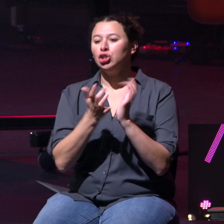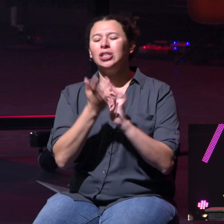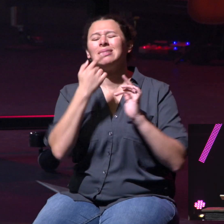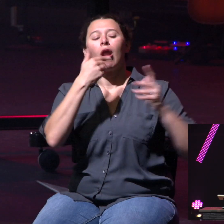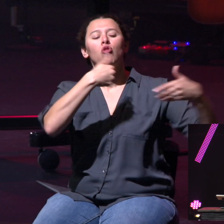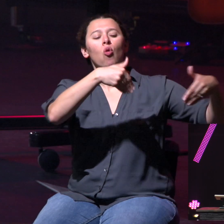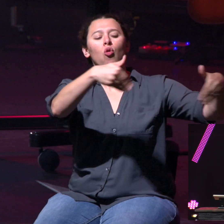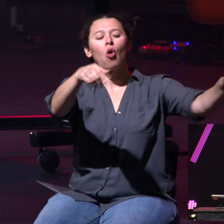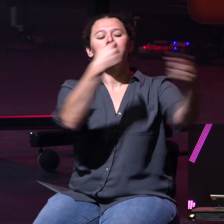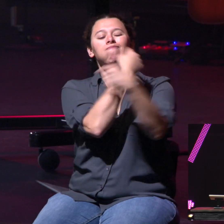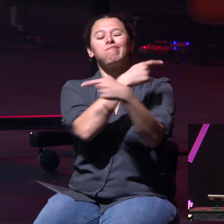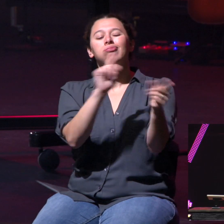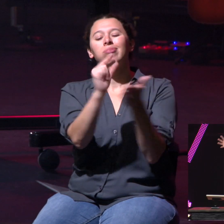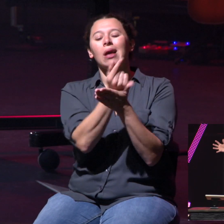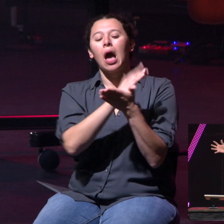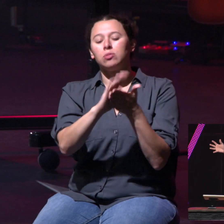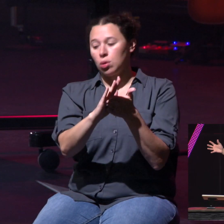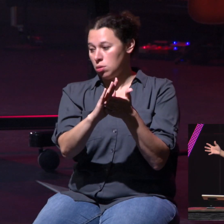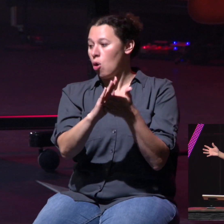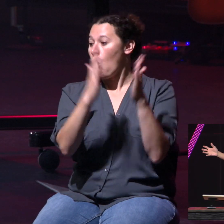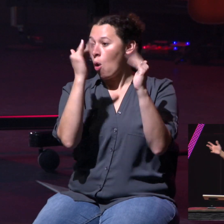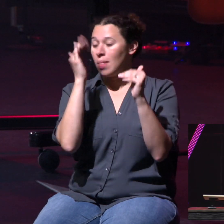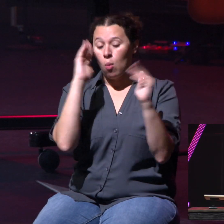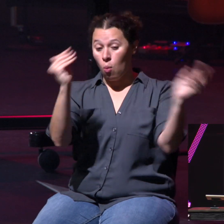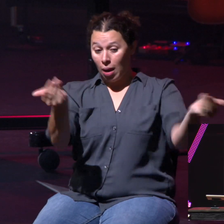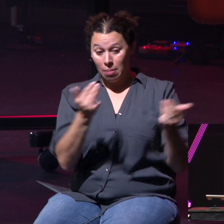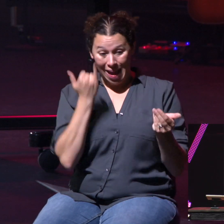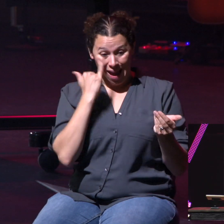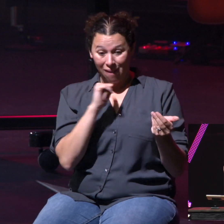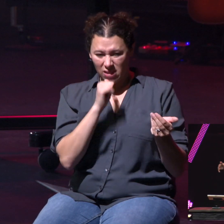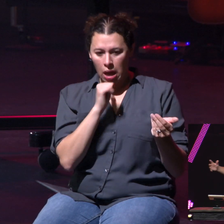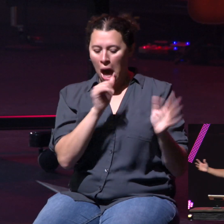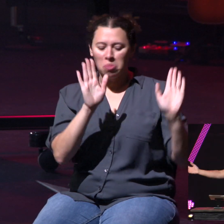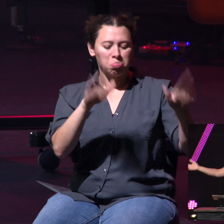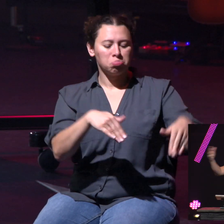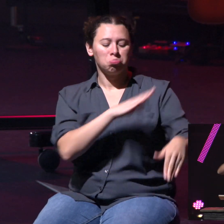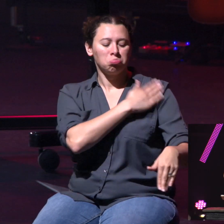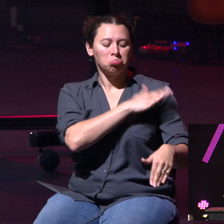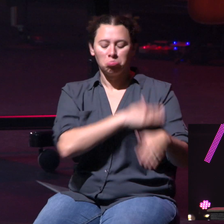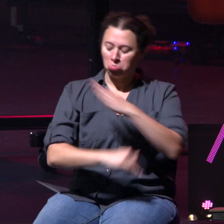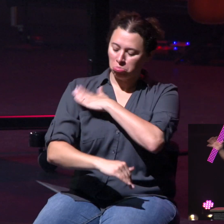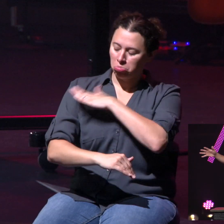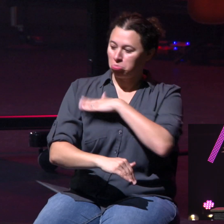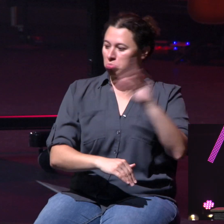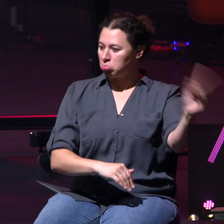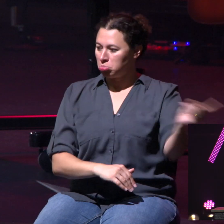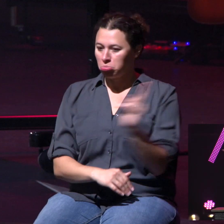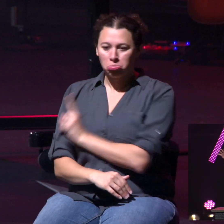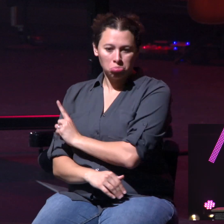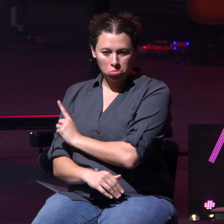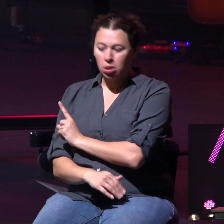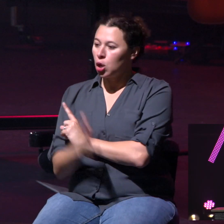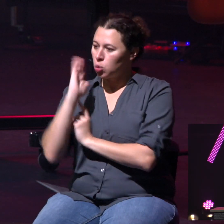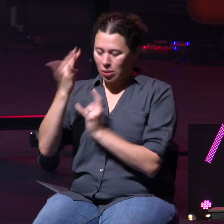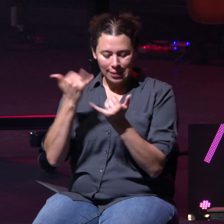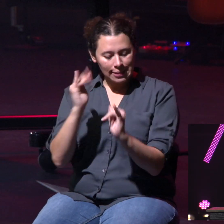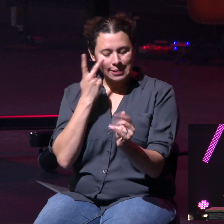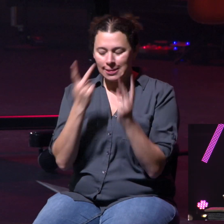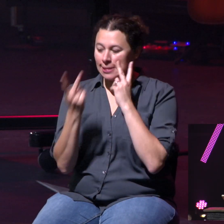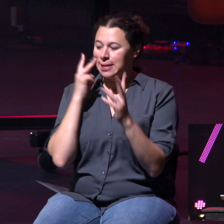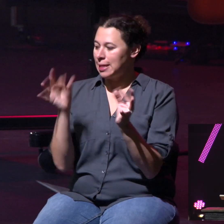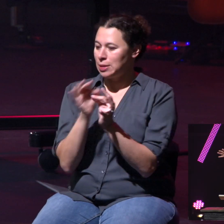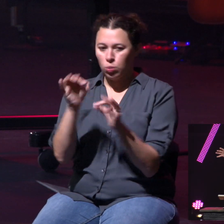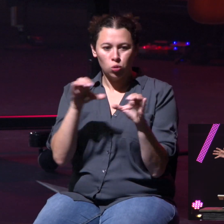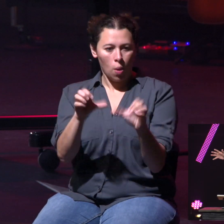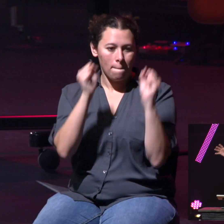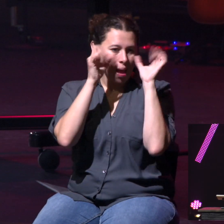and proclaim the gospel. I hope they welcome you in. If they don't, shake the dust off of your feet. You're going to see the Spirit do amazing things. They go out and they